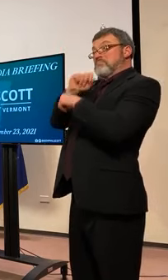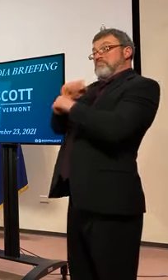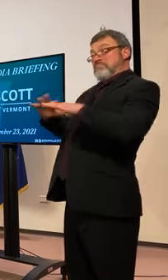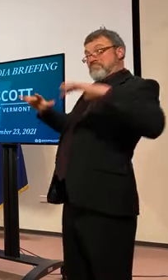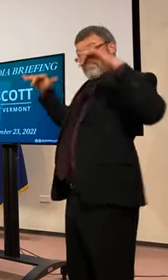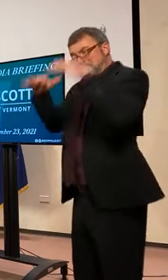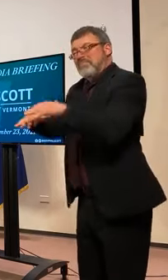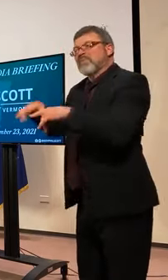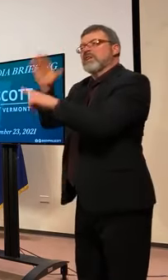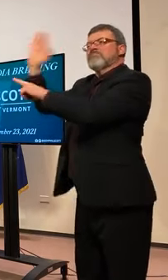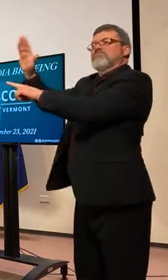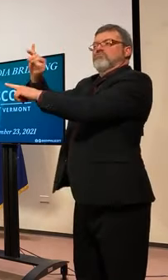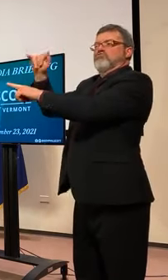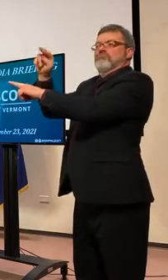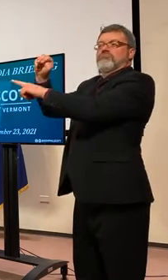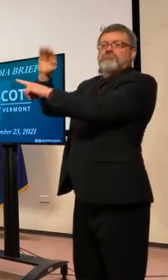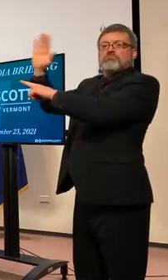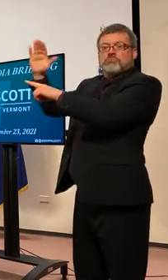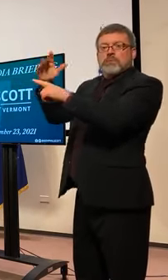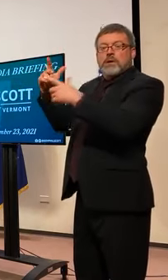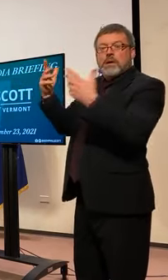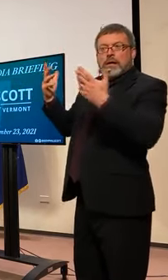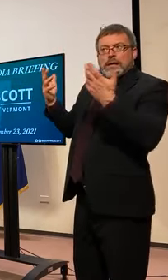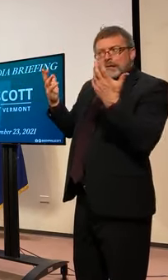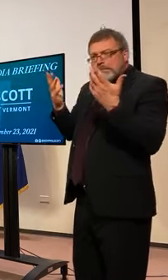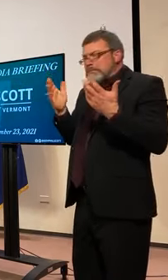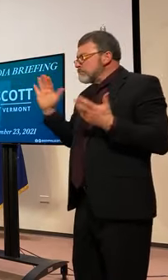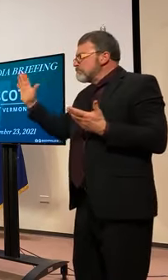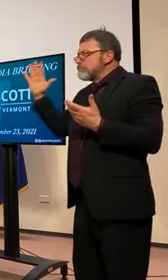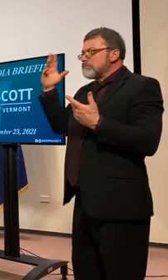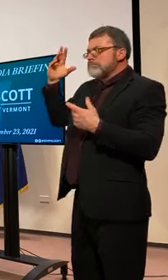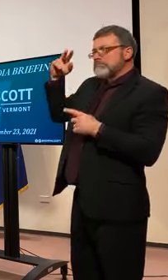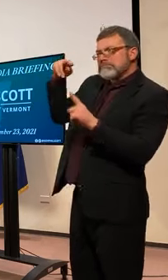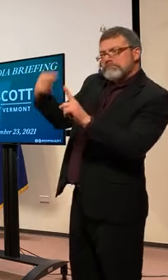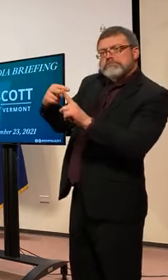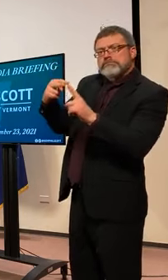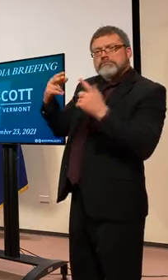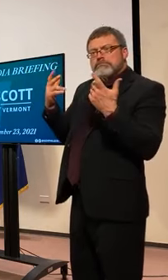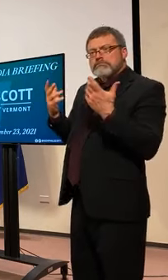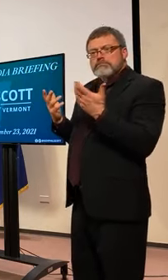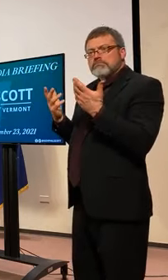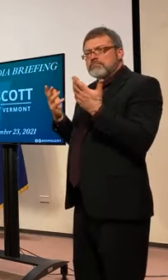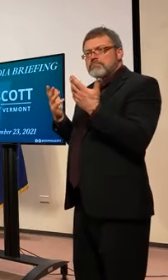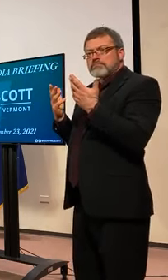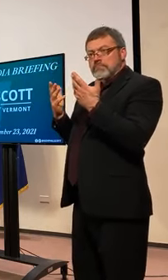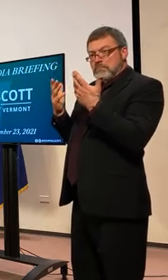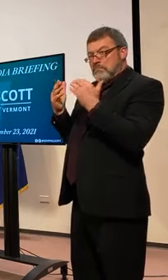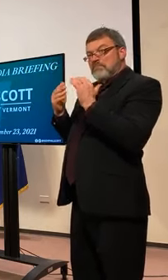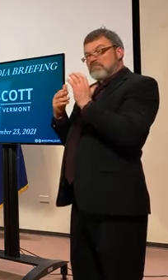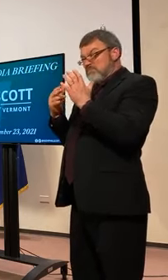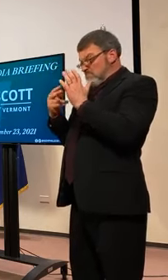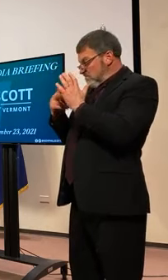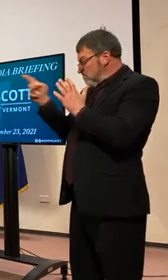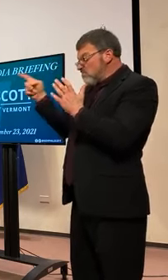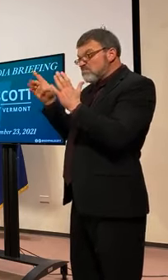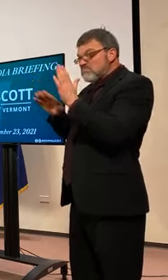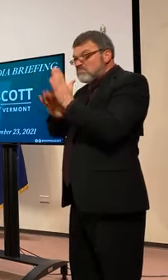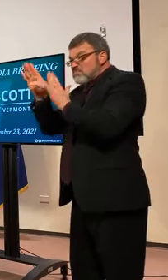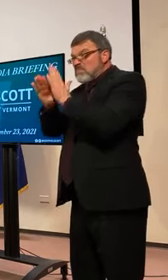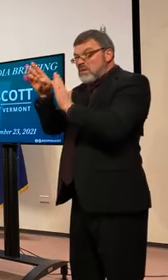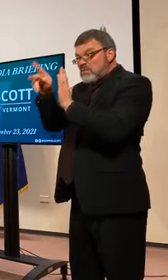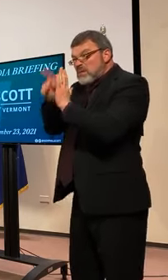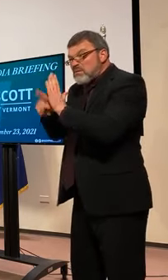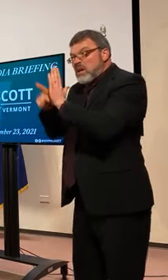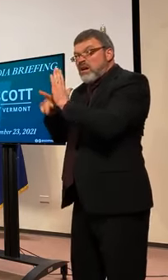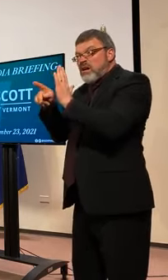potentially thinking about, depending on where we are, maybe drafting more COVID policies or taking a harder stance, as